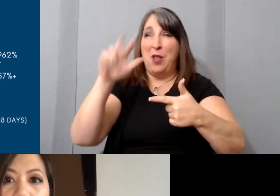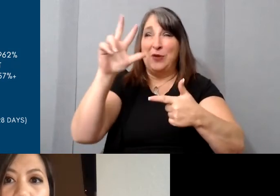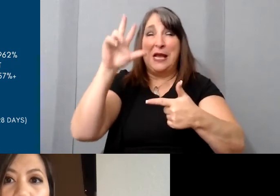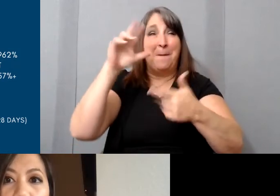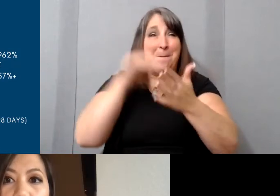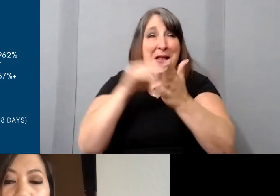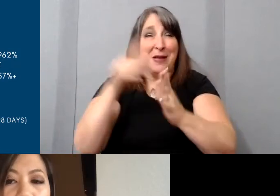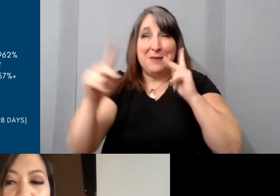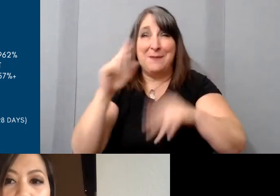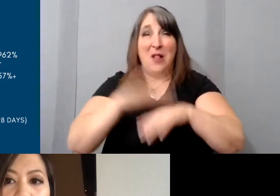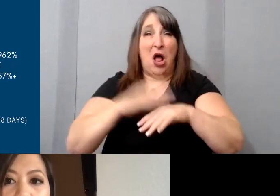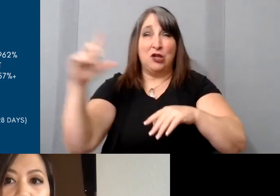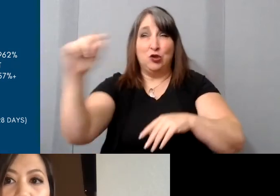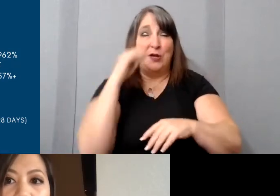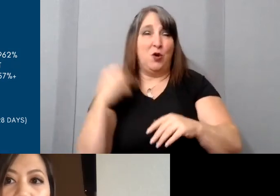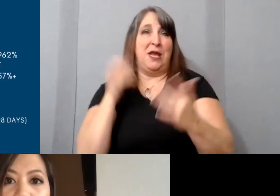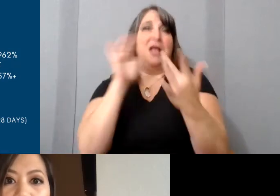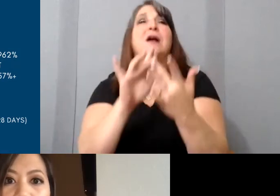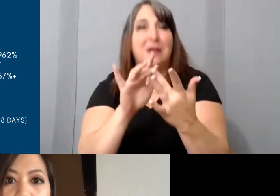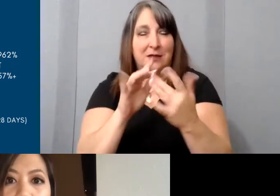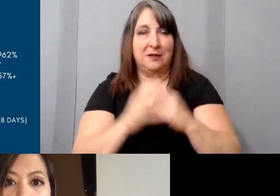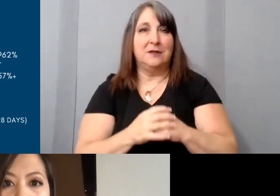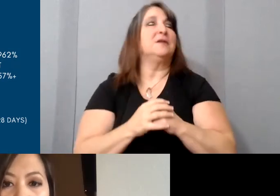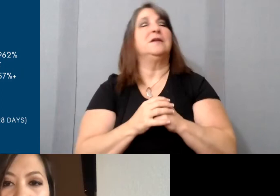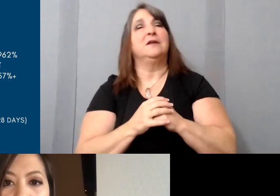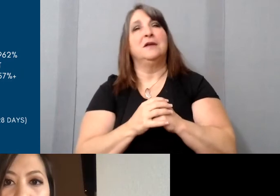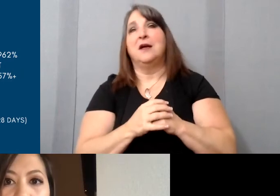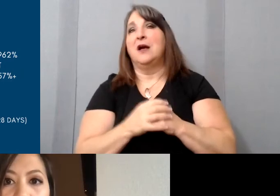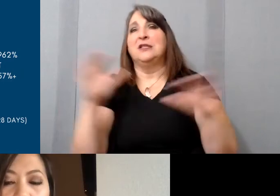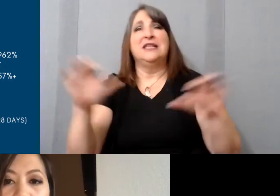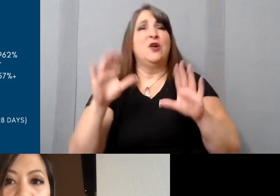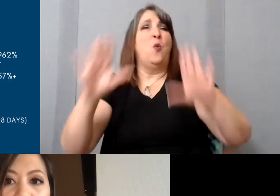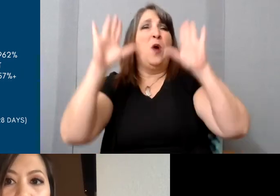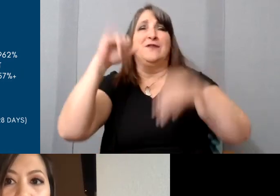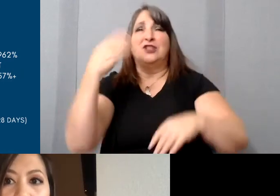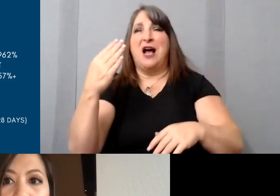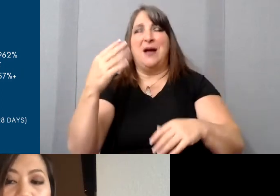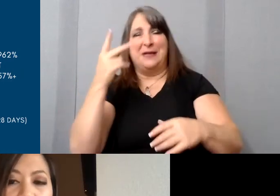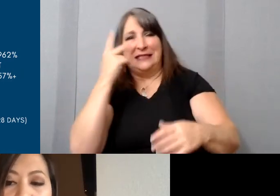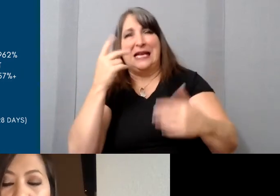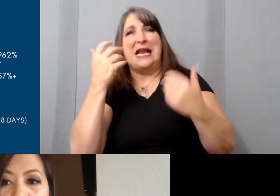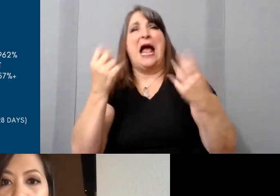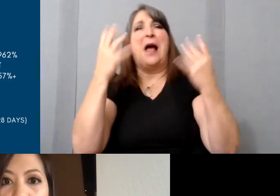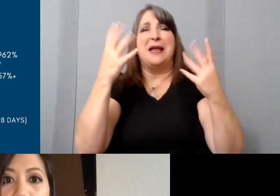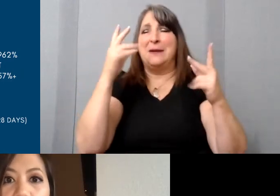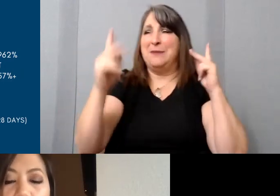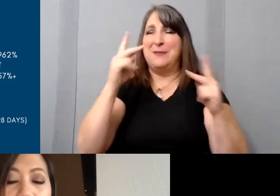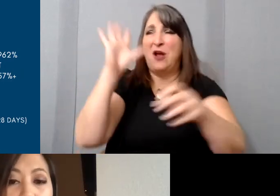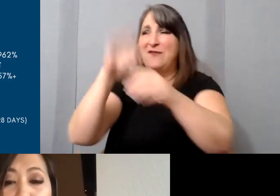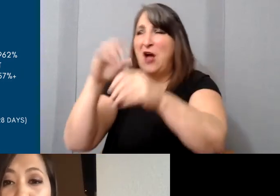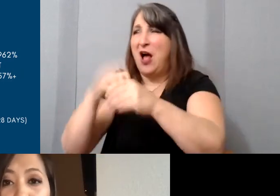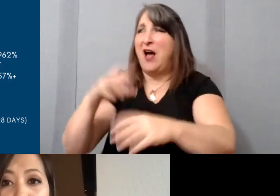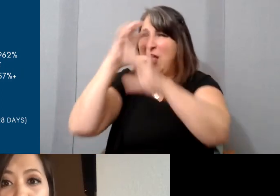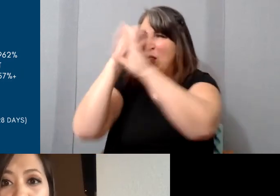months. Our communications coordinator, Maritza, did an incredible job at taking a look at our engagement level, who's engaging with us the most, what